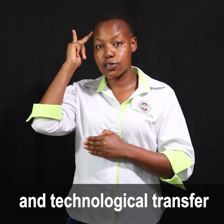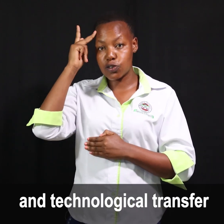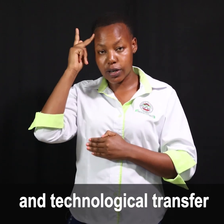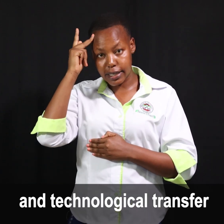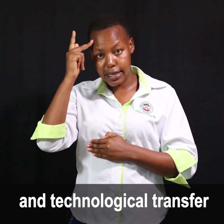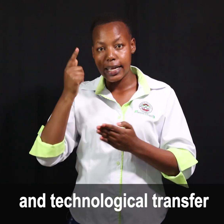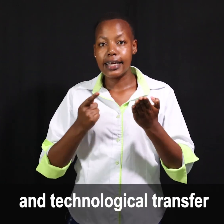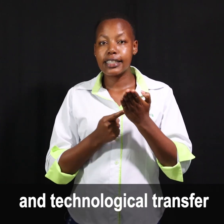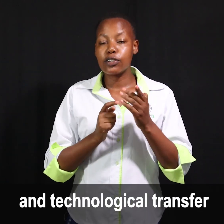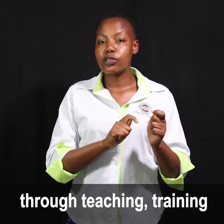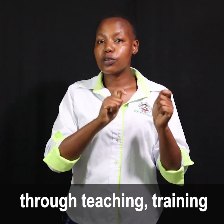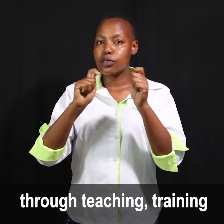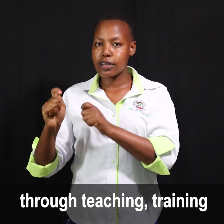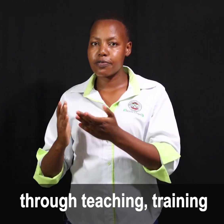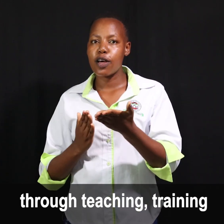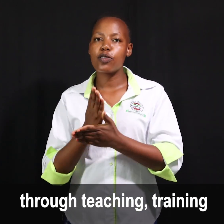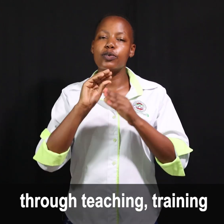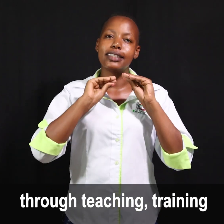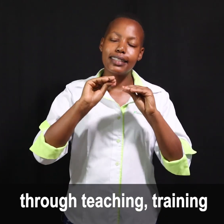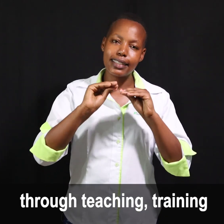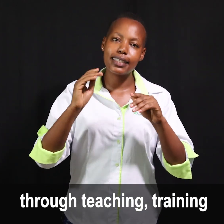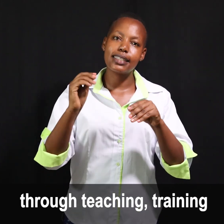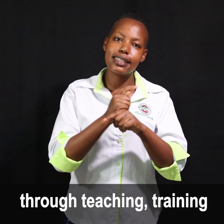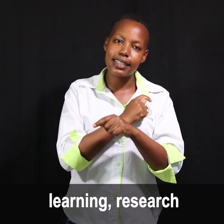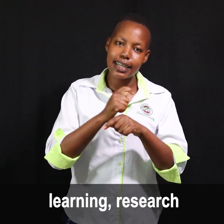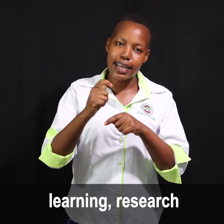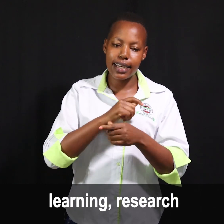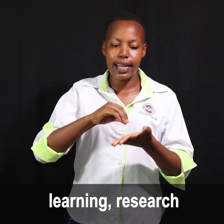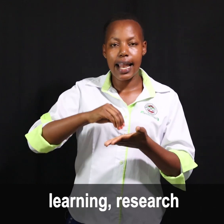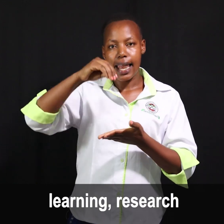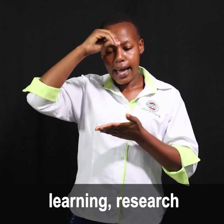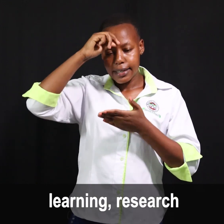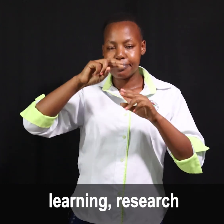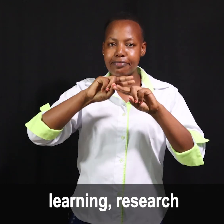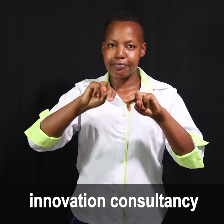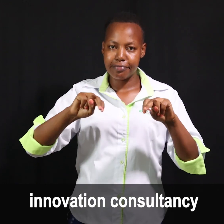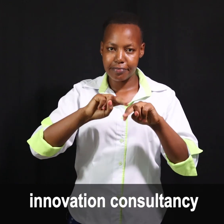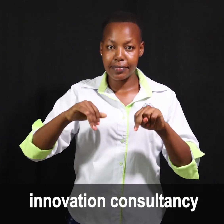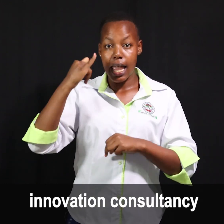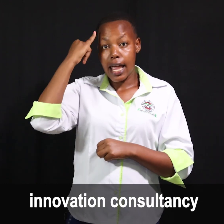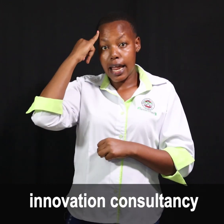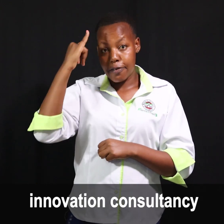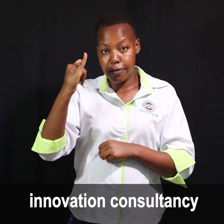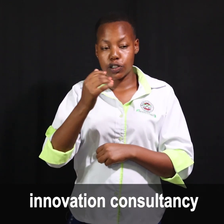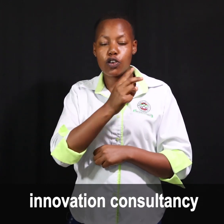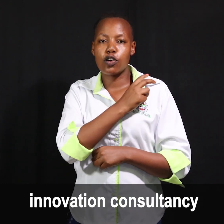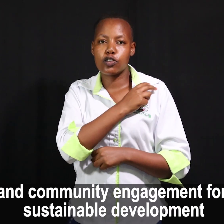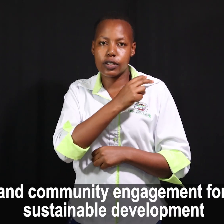technological transfer through teaching, training, learning, research, innovation consultancy, and